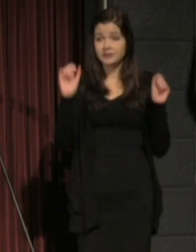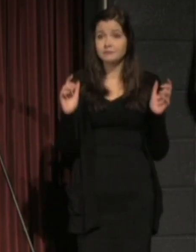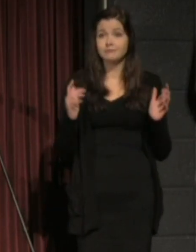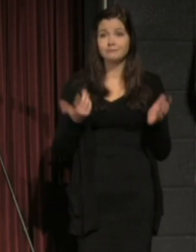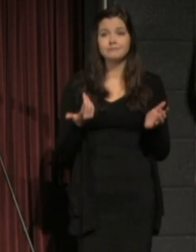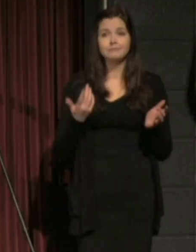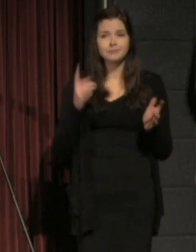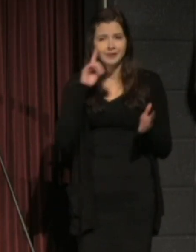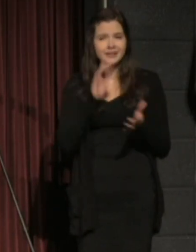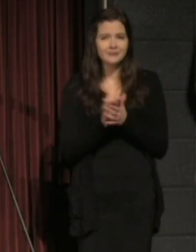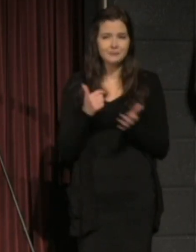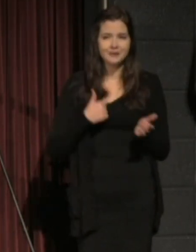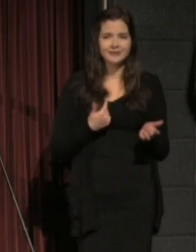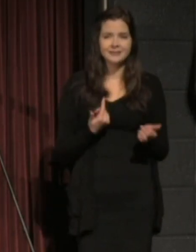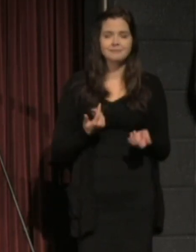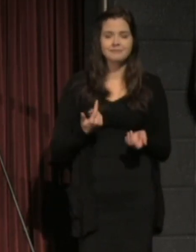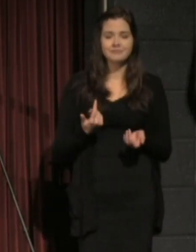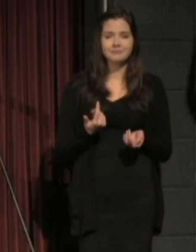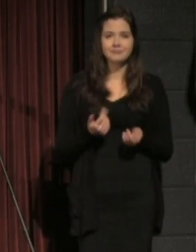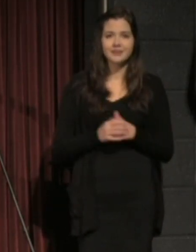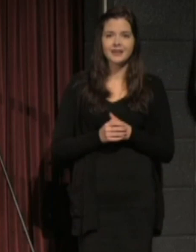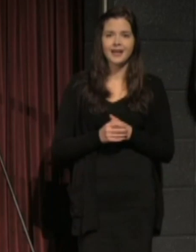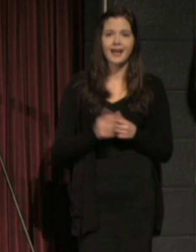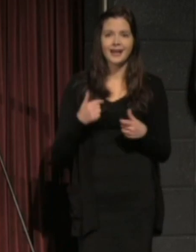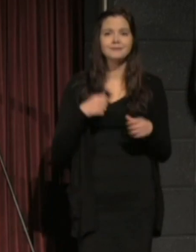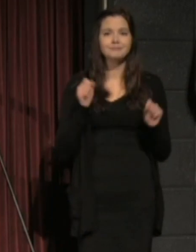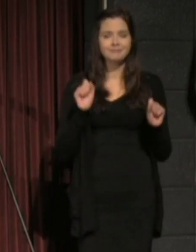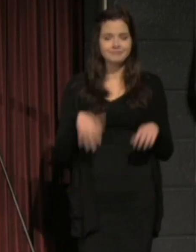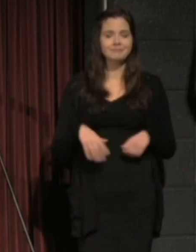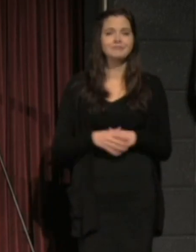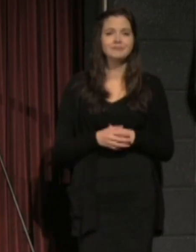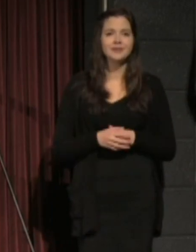it. And I did. I recently spoke